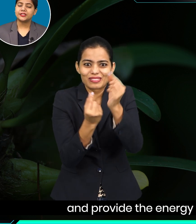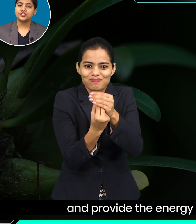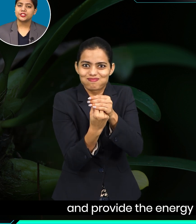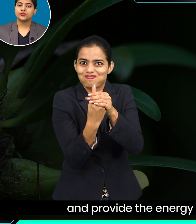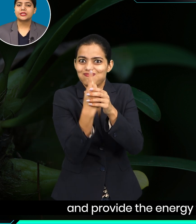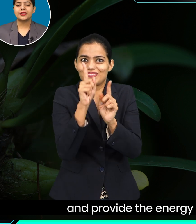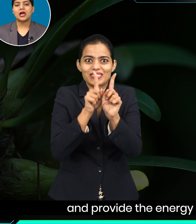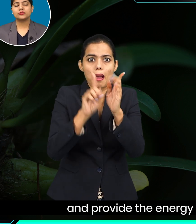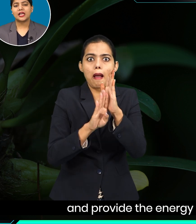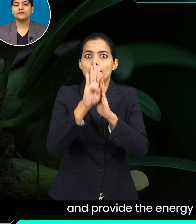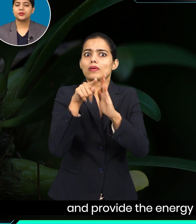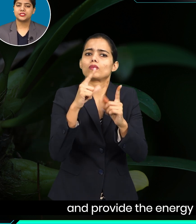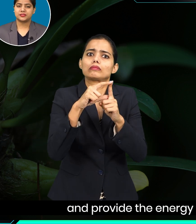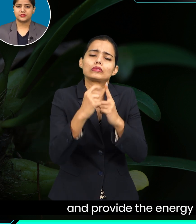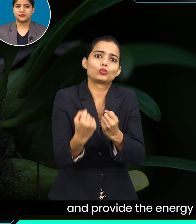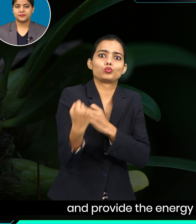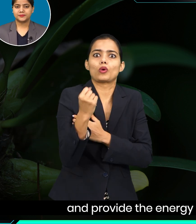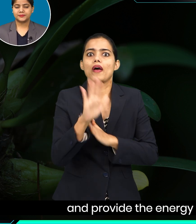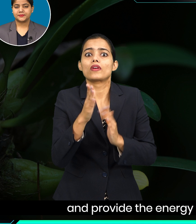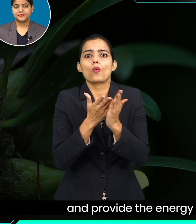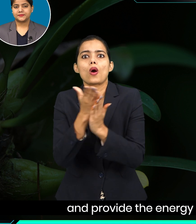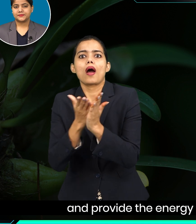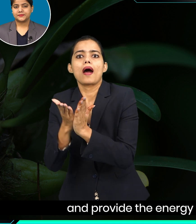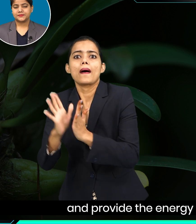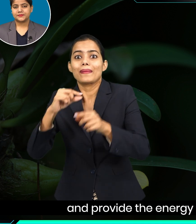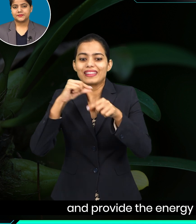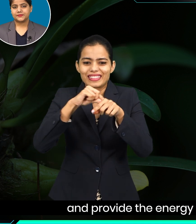the energy to carry out life processes.